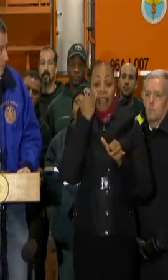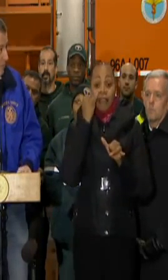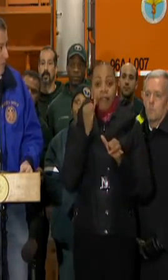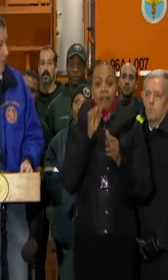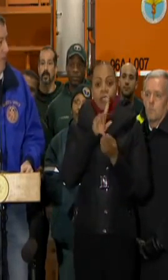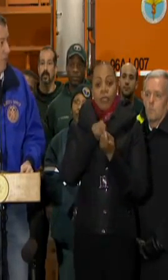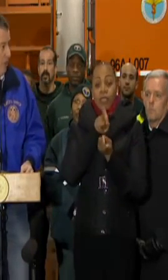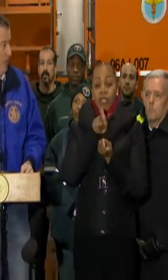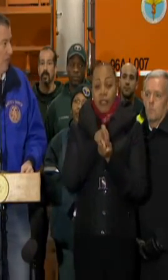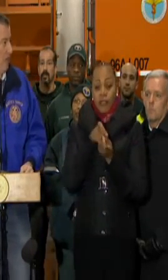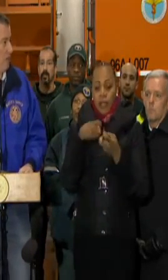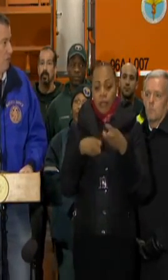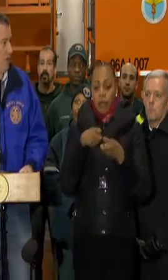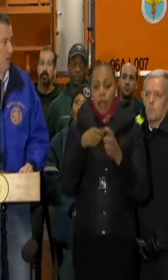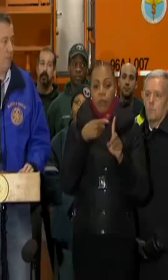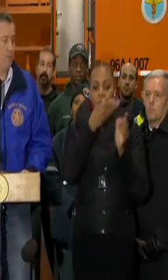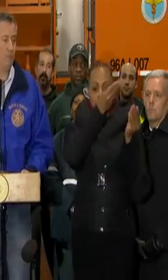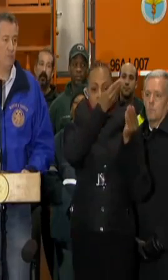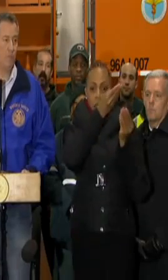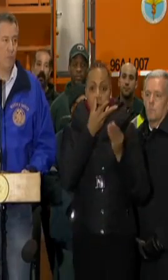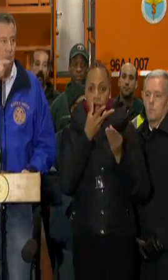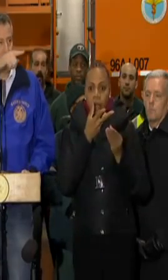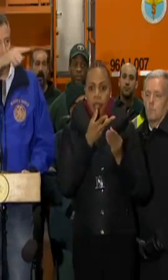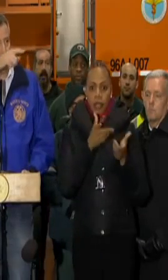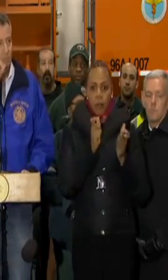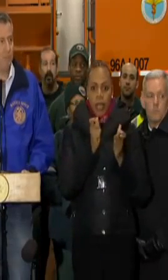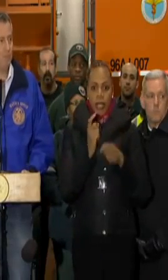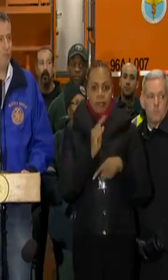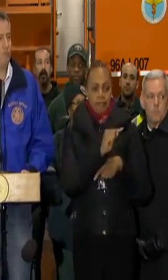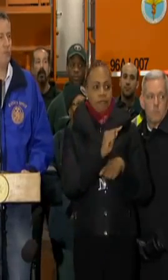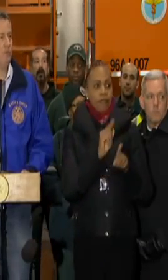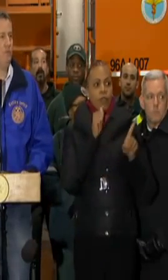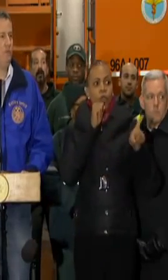them, and we want to get right to work on them. Yeah.